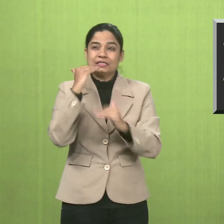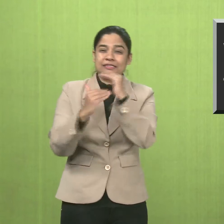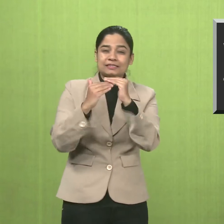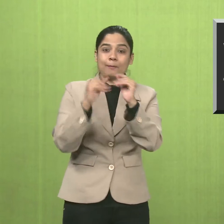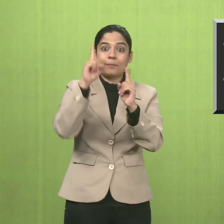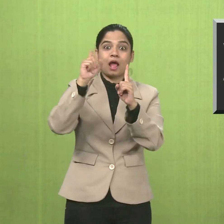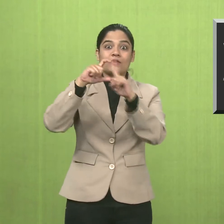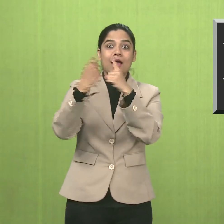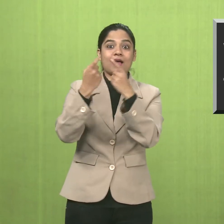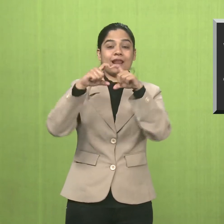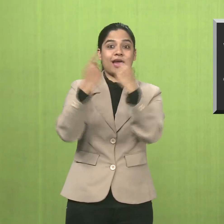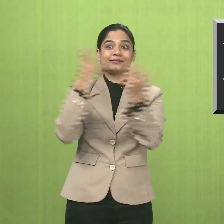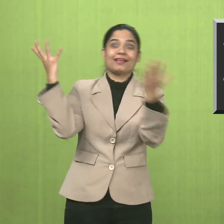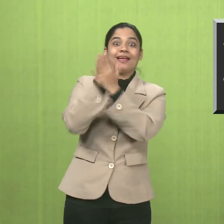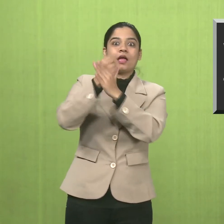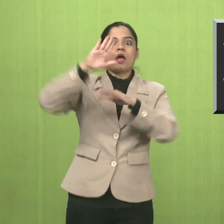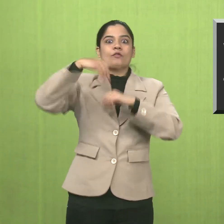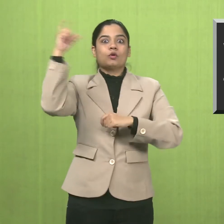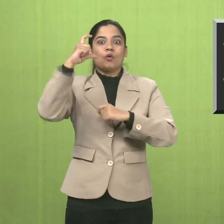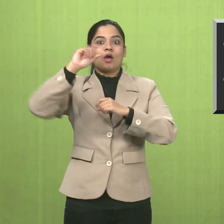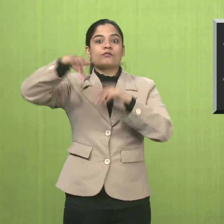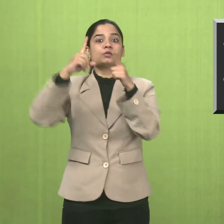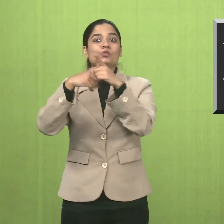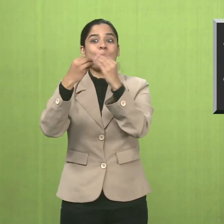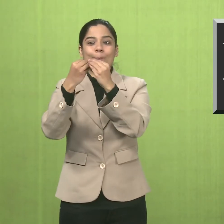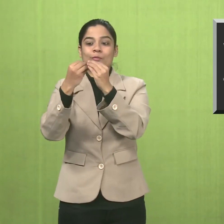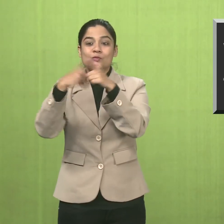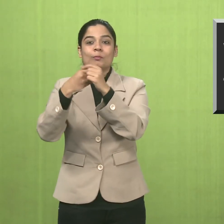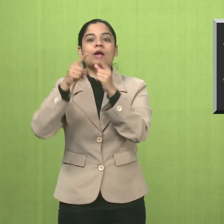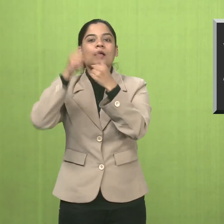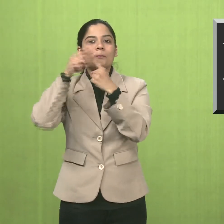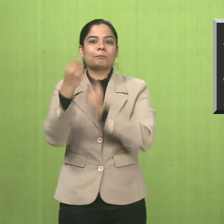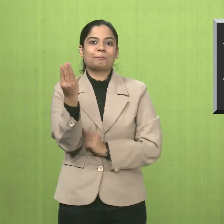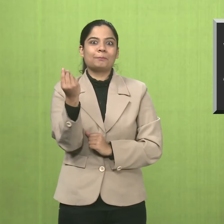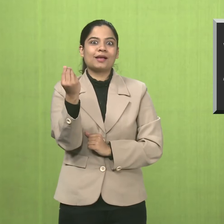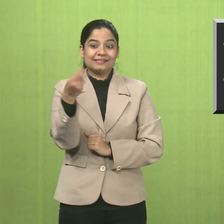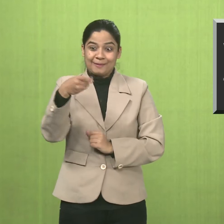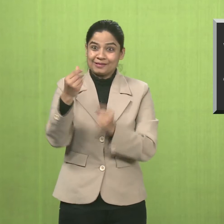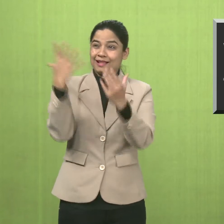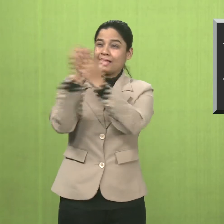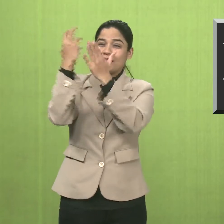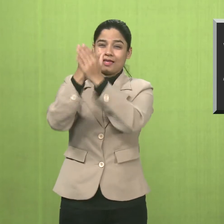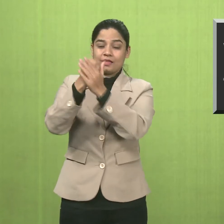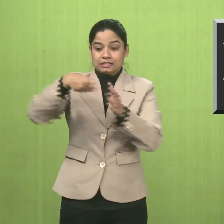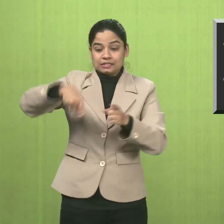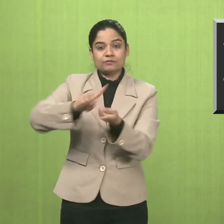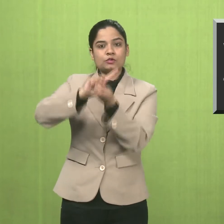become independent. They're able to get a good job, they're able to study, and they are able to